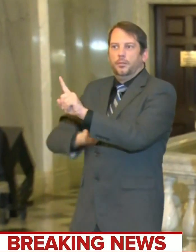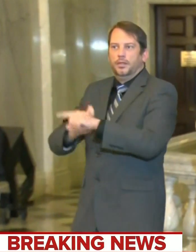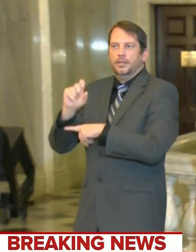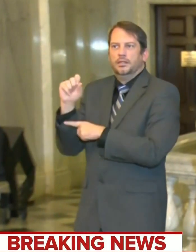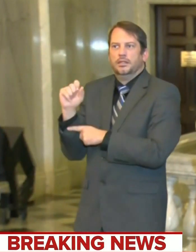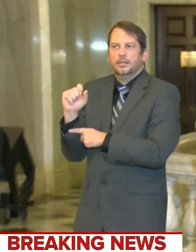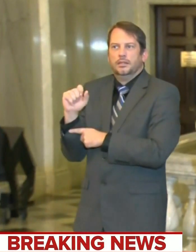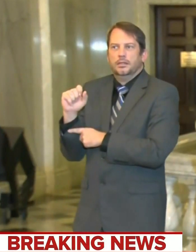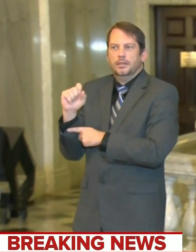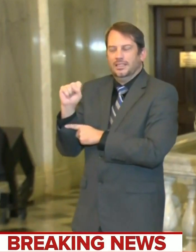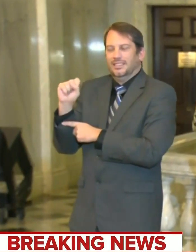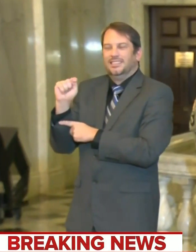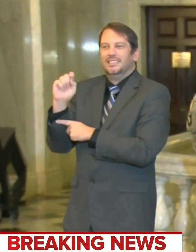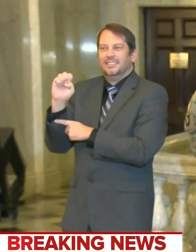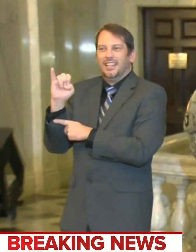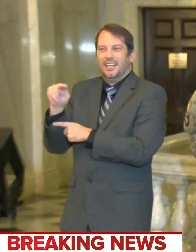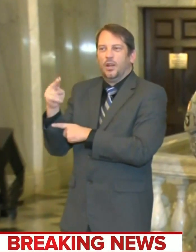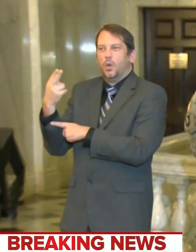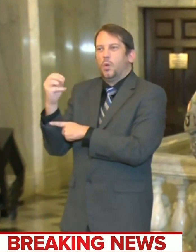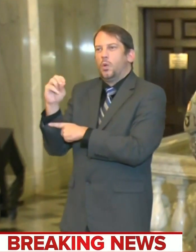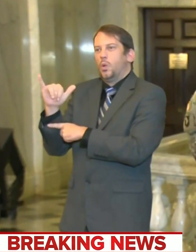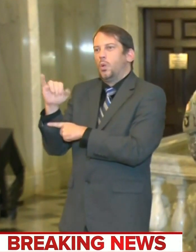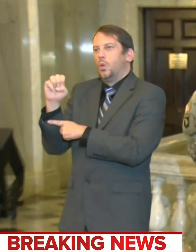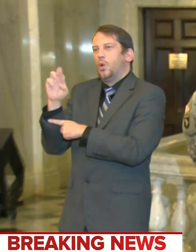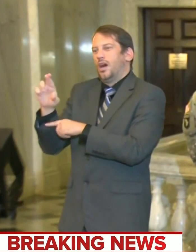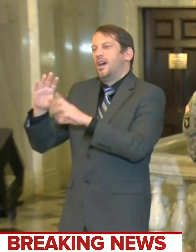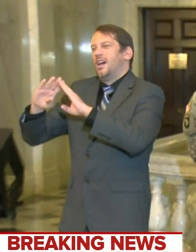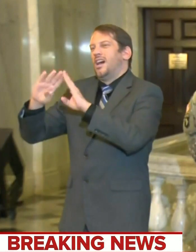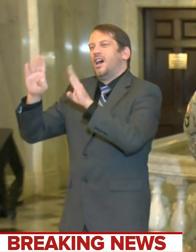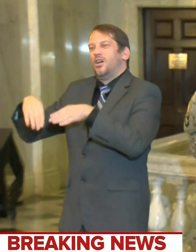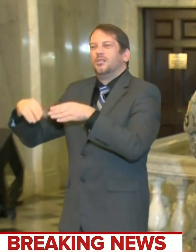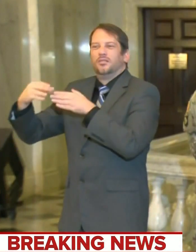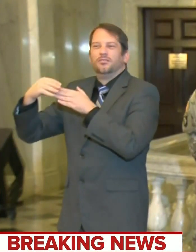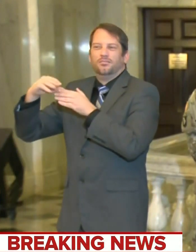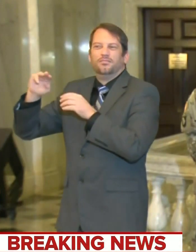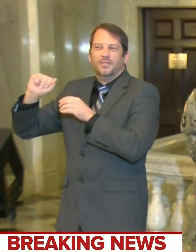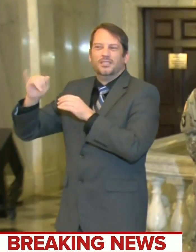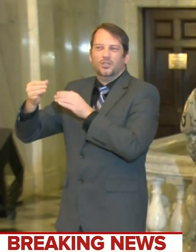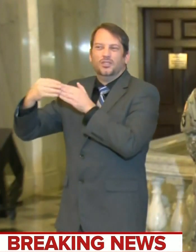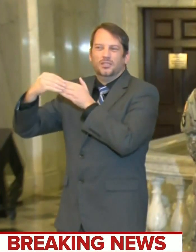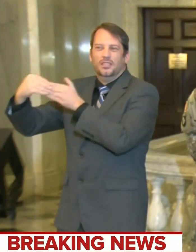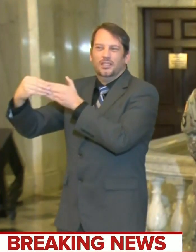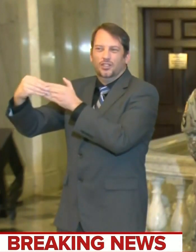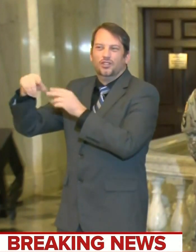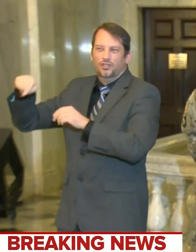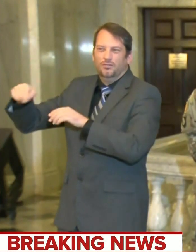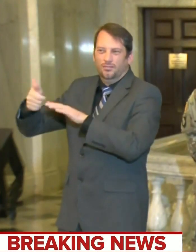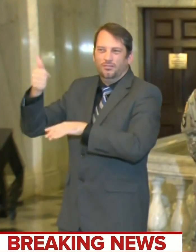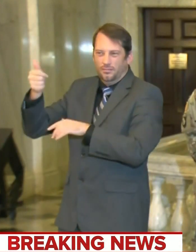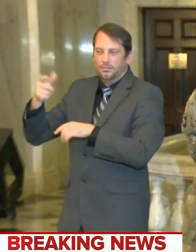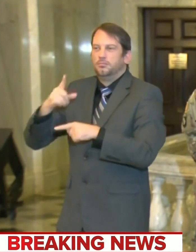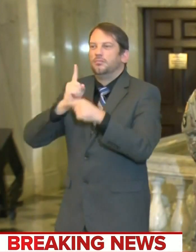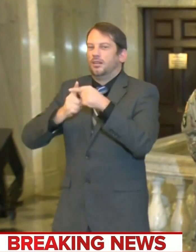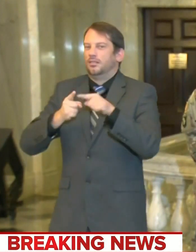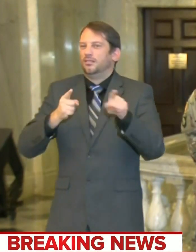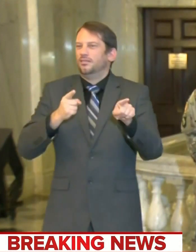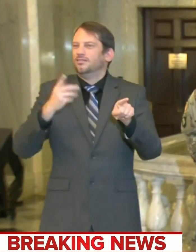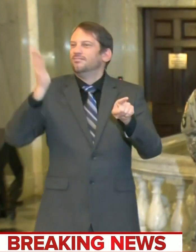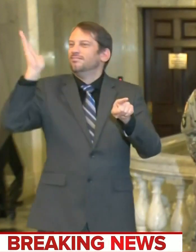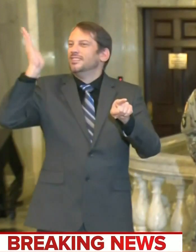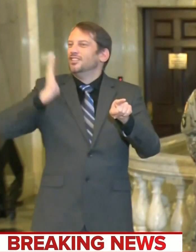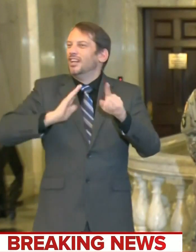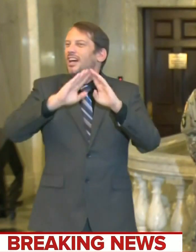who was calling me saying that he and Speaker Pelosi and Senator Schumer were all together